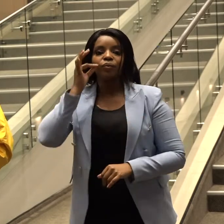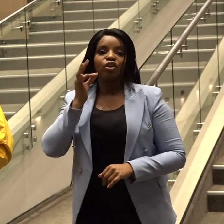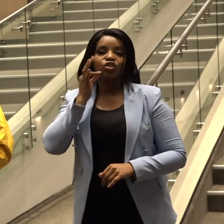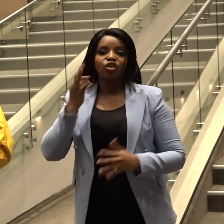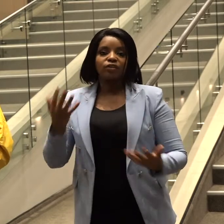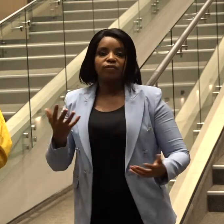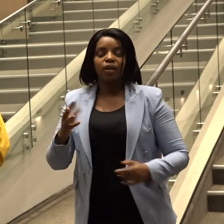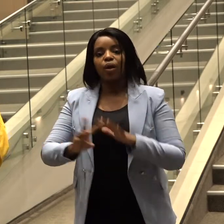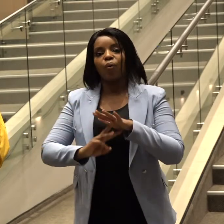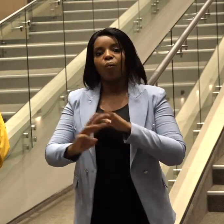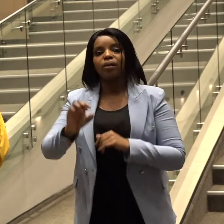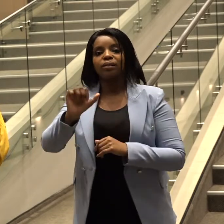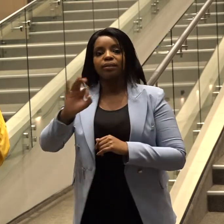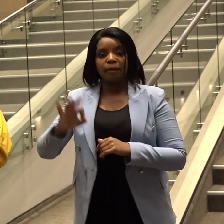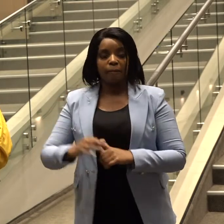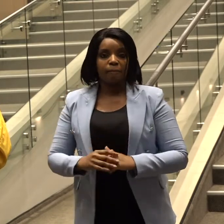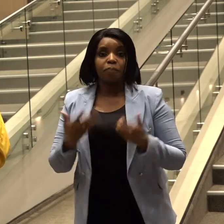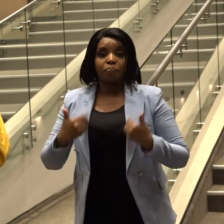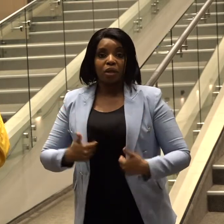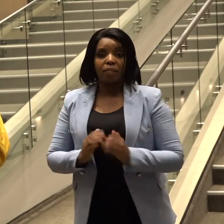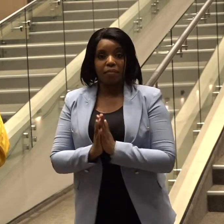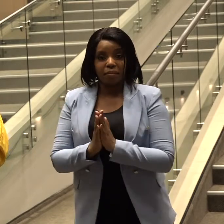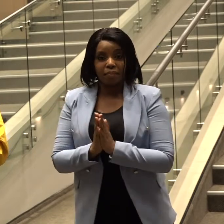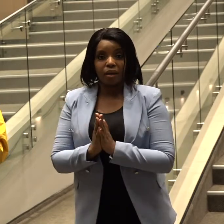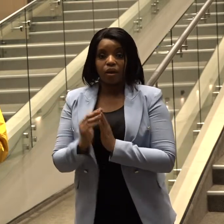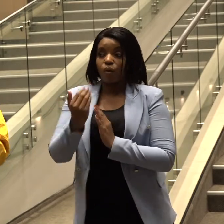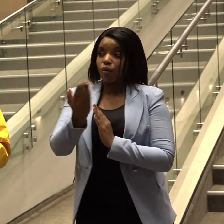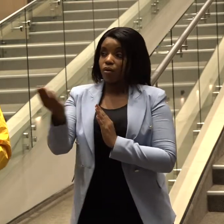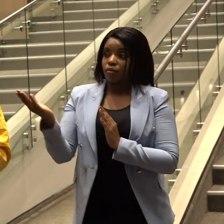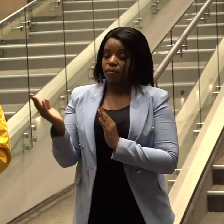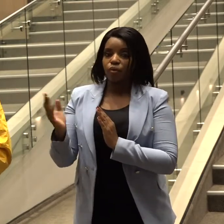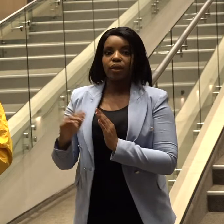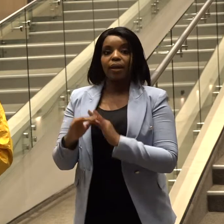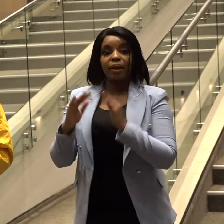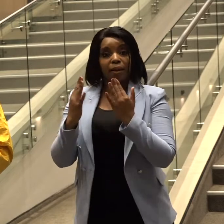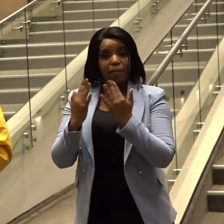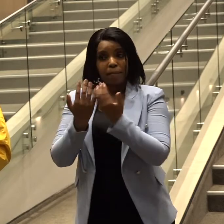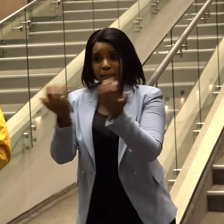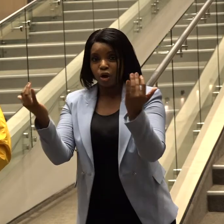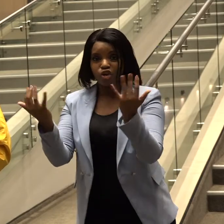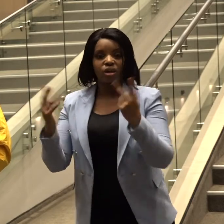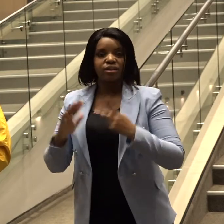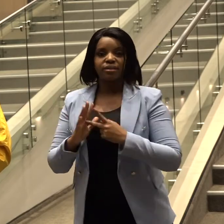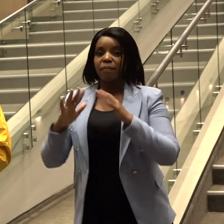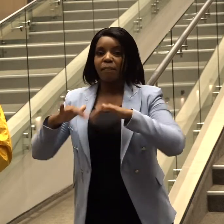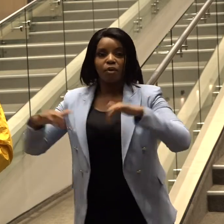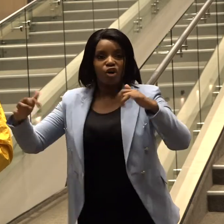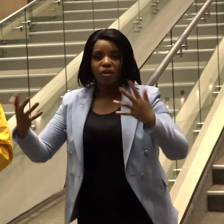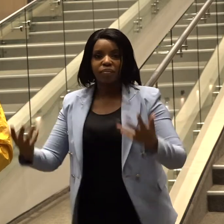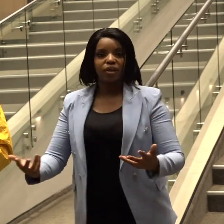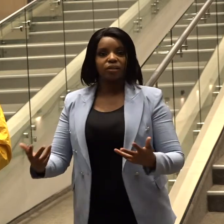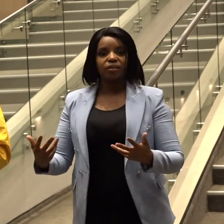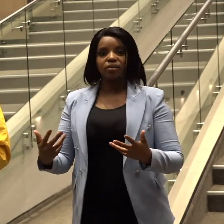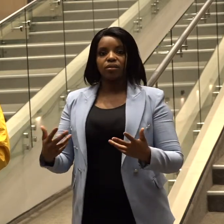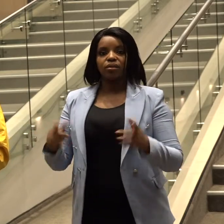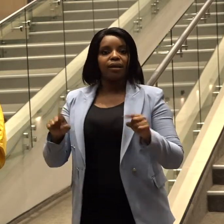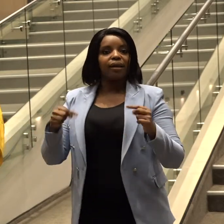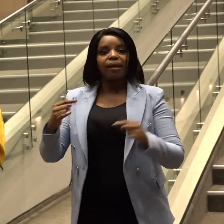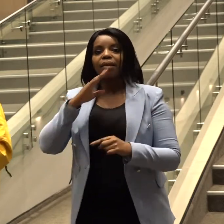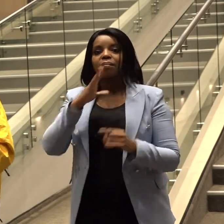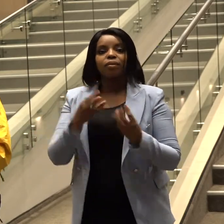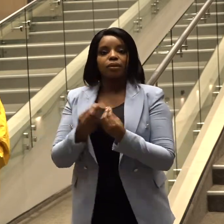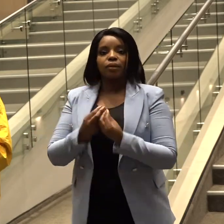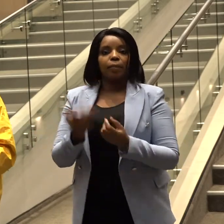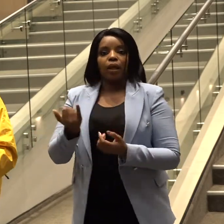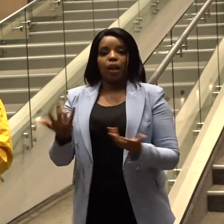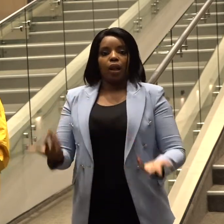so my plea to everybody all the panelists the parliament let it not be something that is